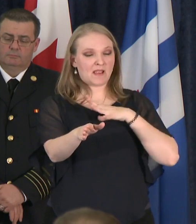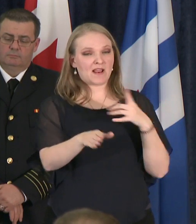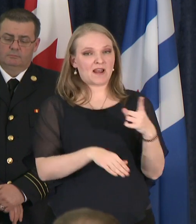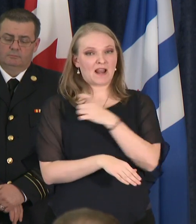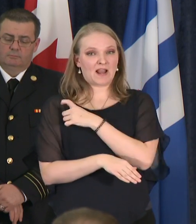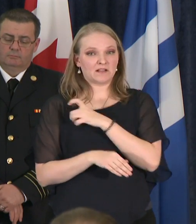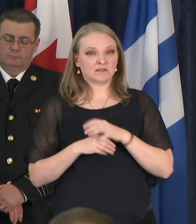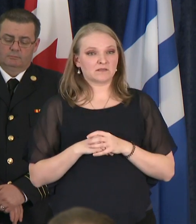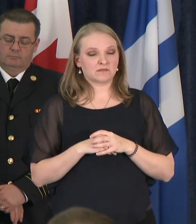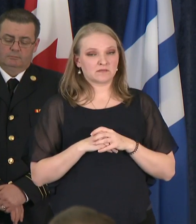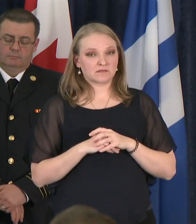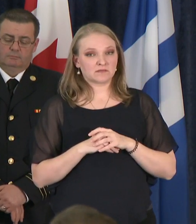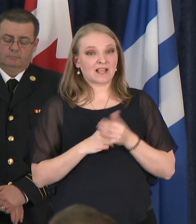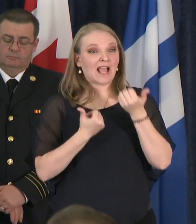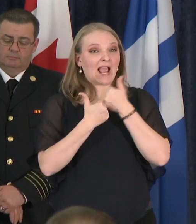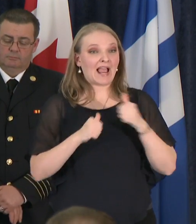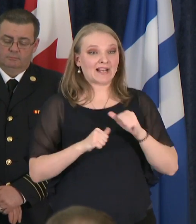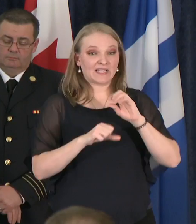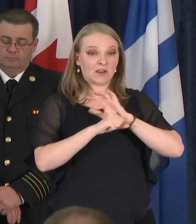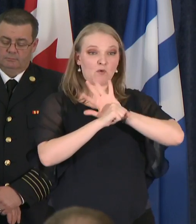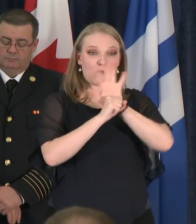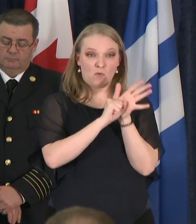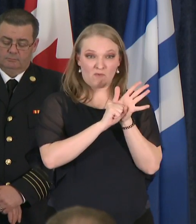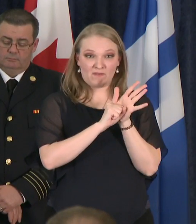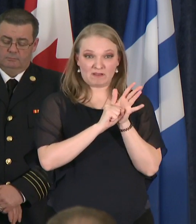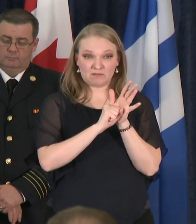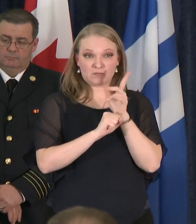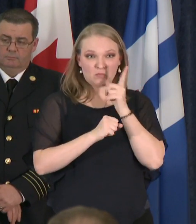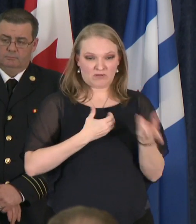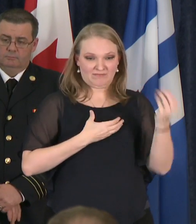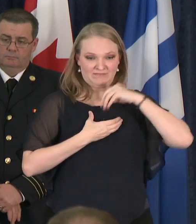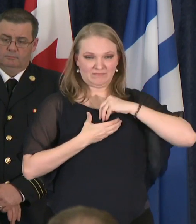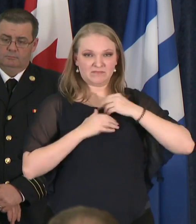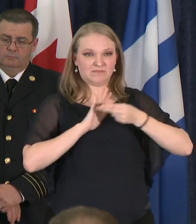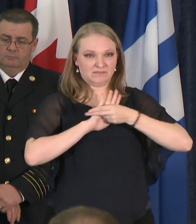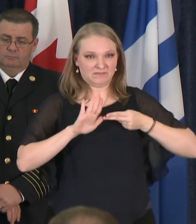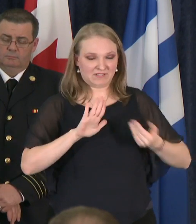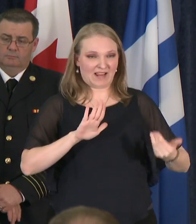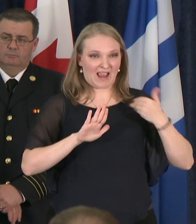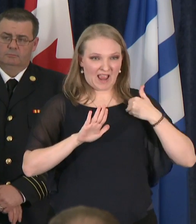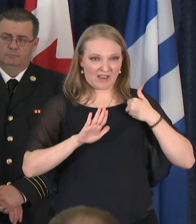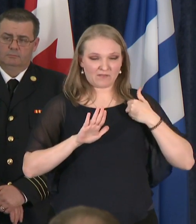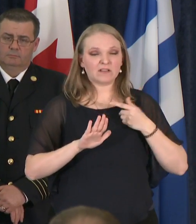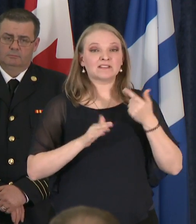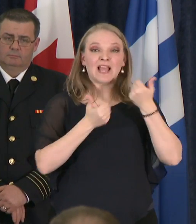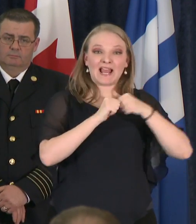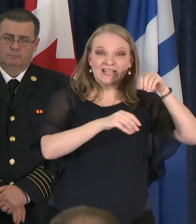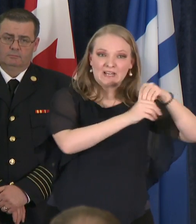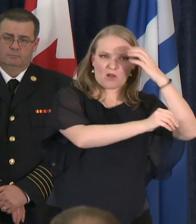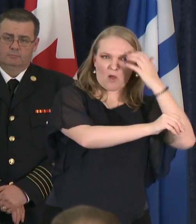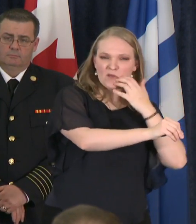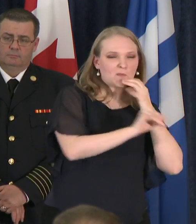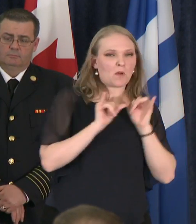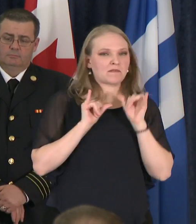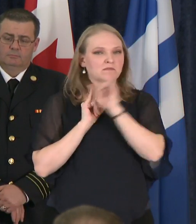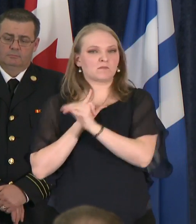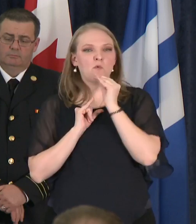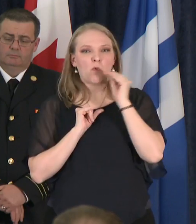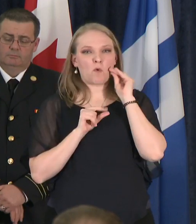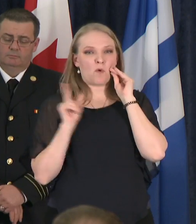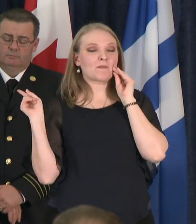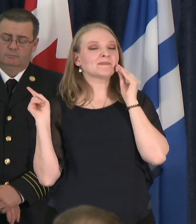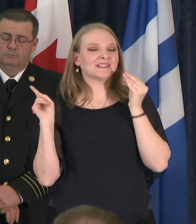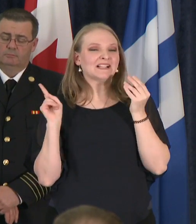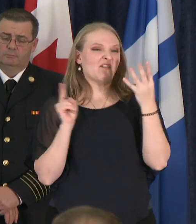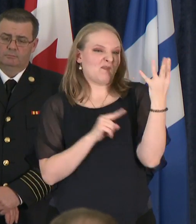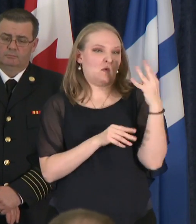all self-isolated? So at last check, I believe we have 4 individuals who are in hospital. Is that in